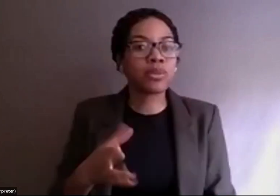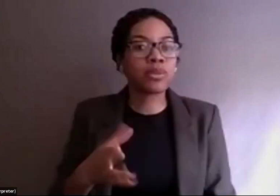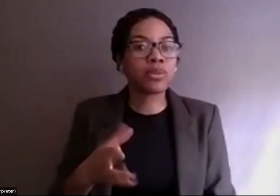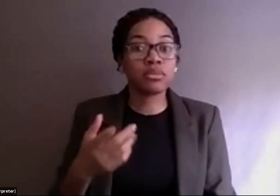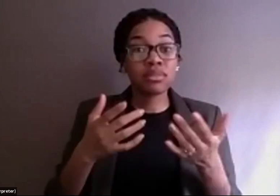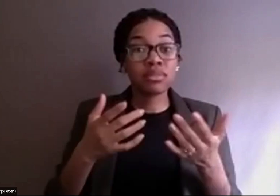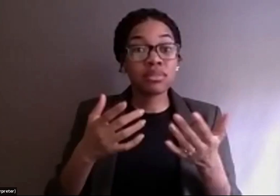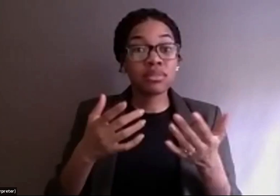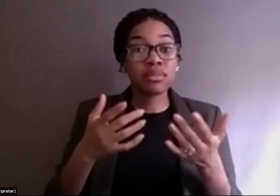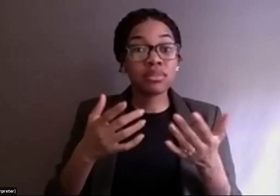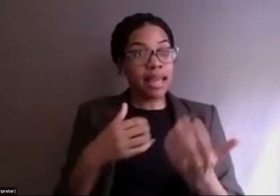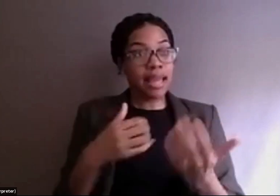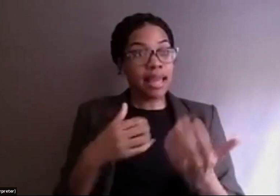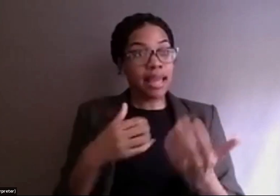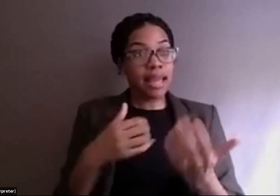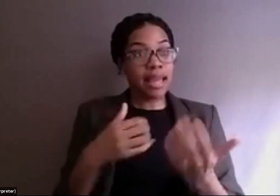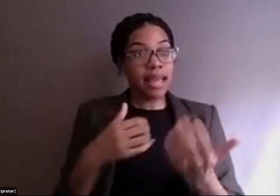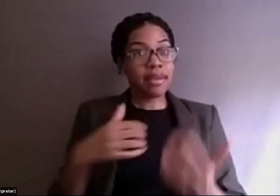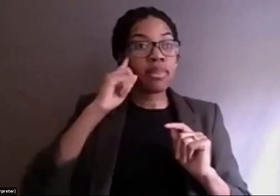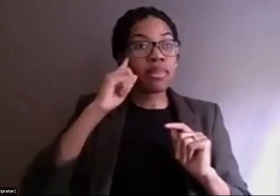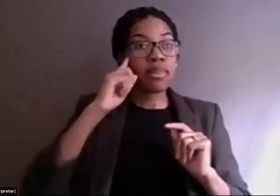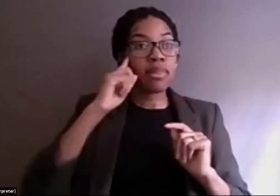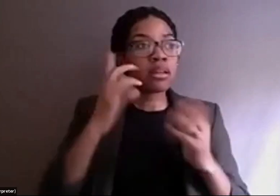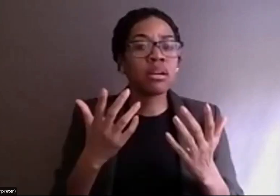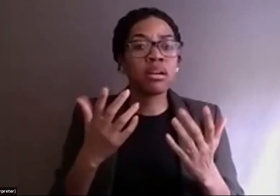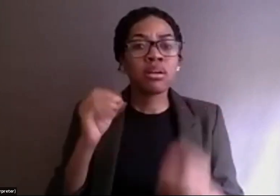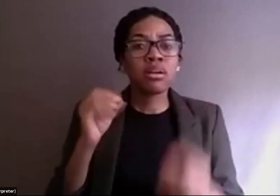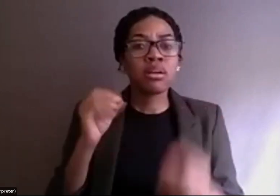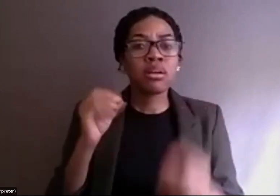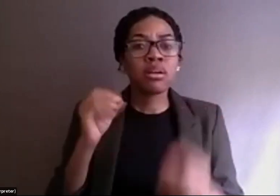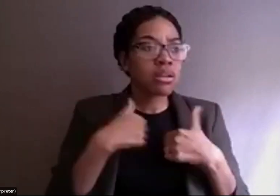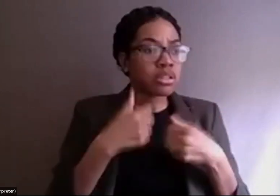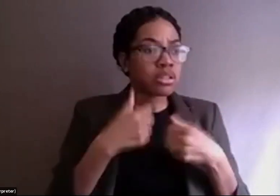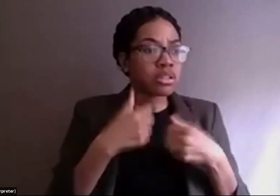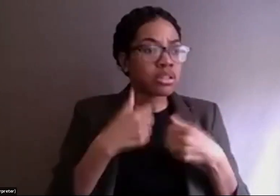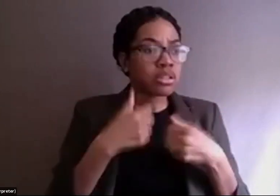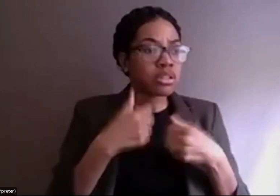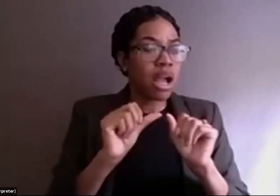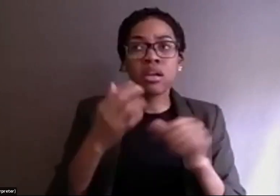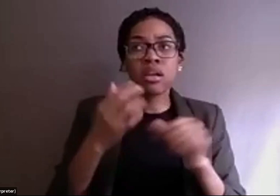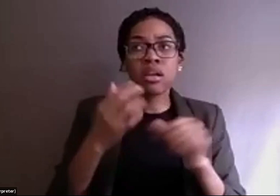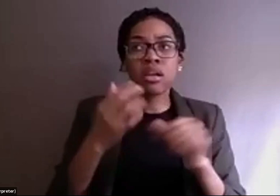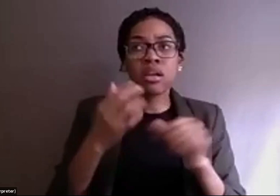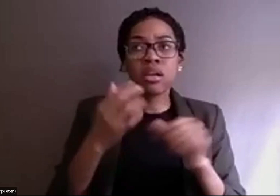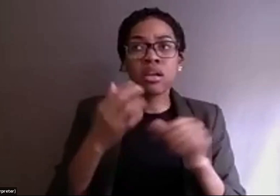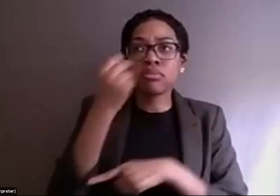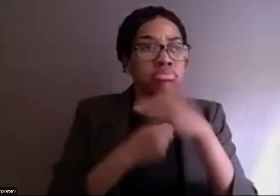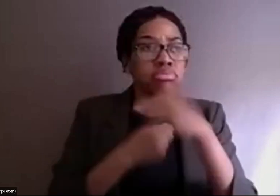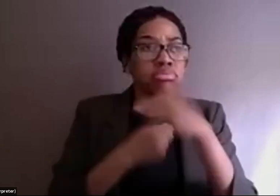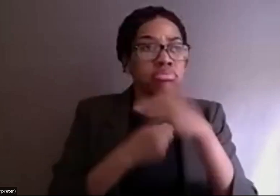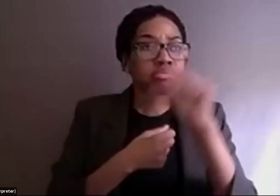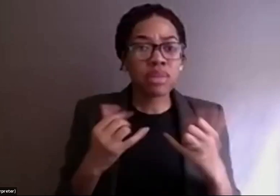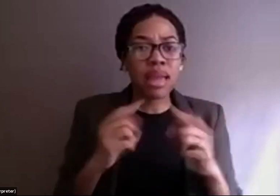wrong because they have a sense that all this happened overnight. And the other part is, you never knew whether it was going to